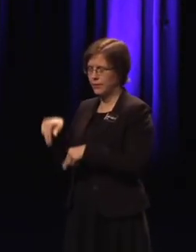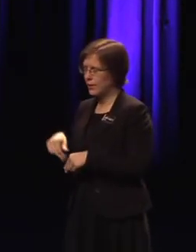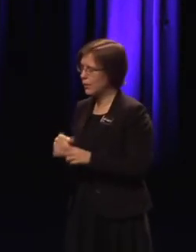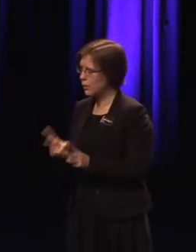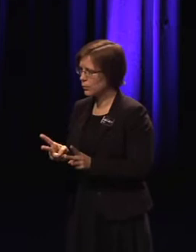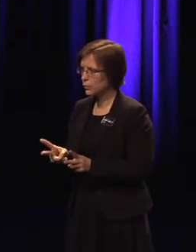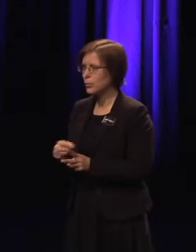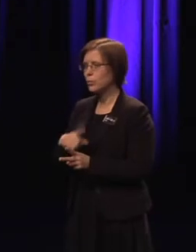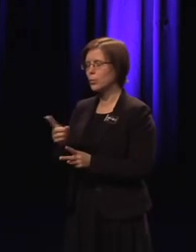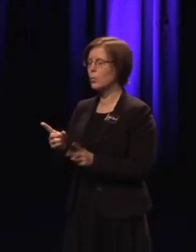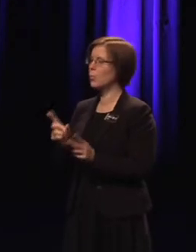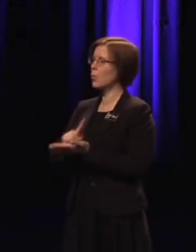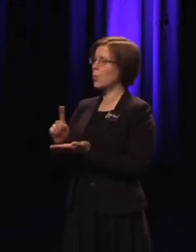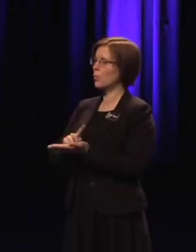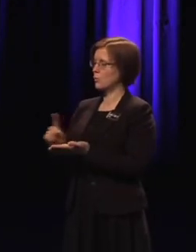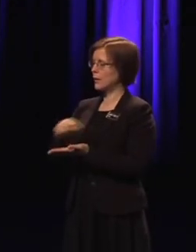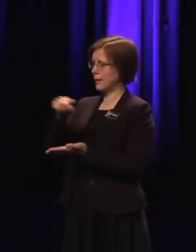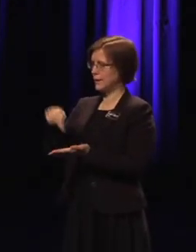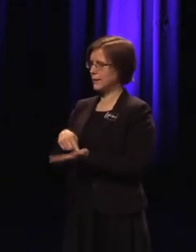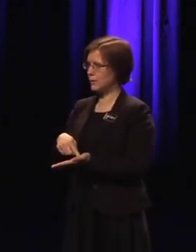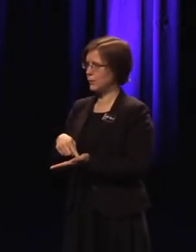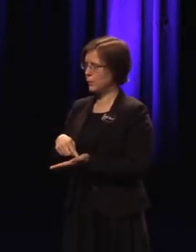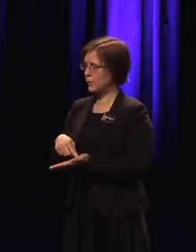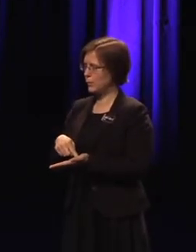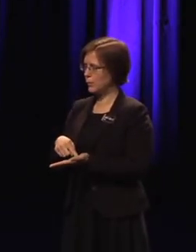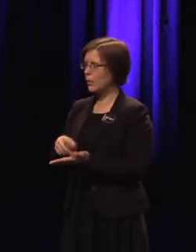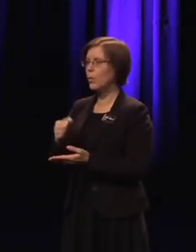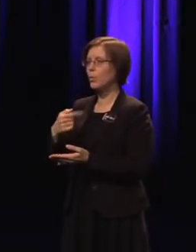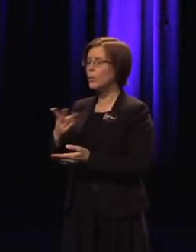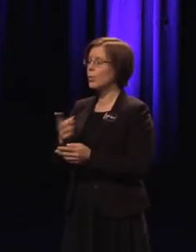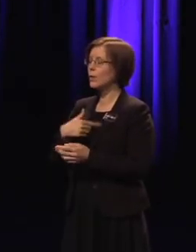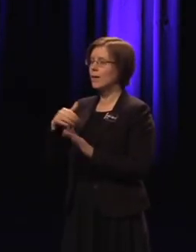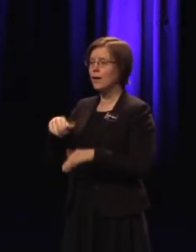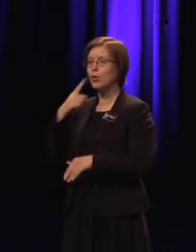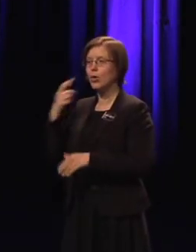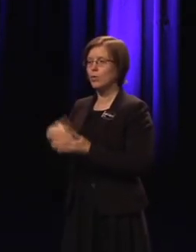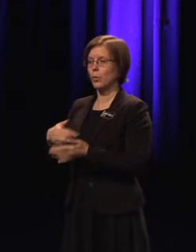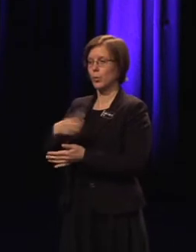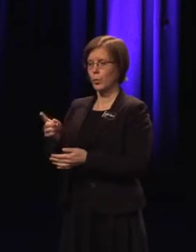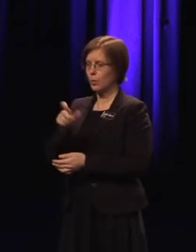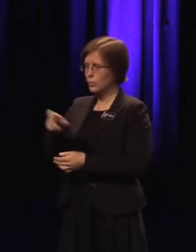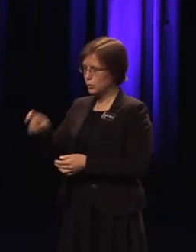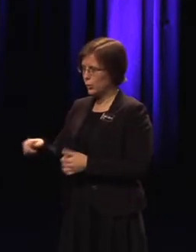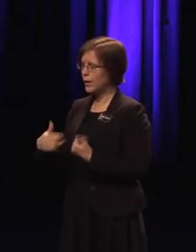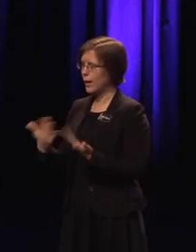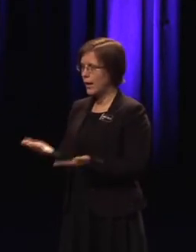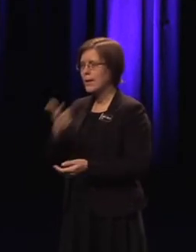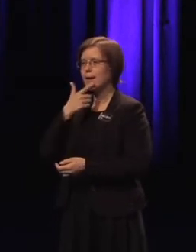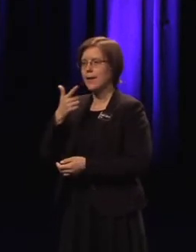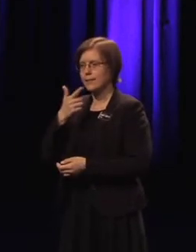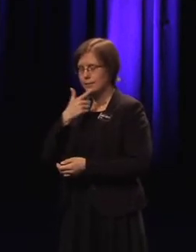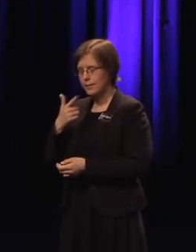center. In sum, what we heard from those people is fear